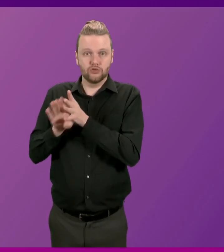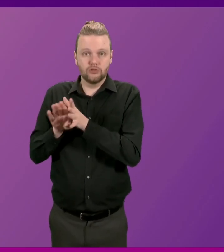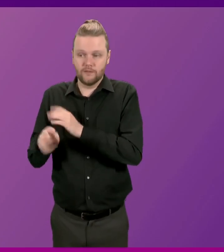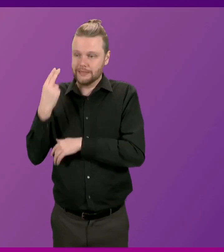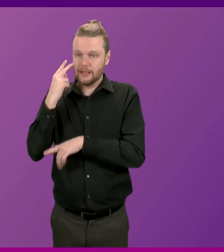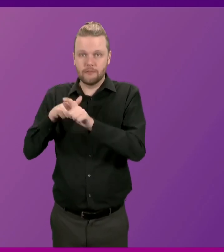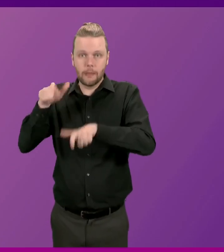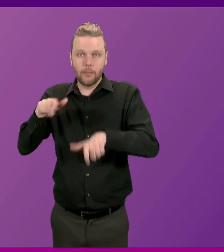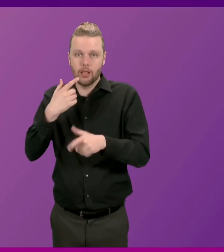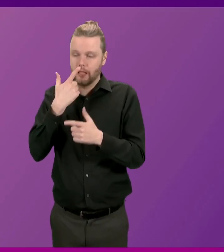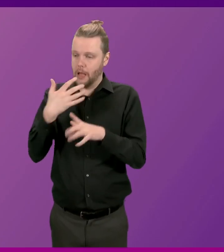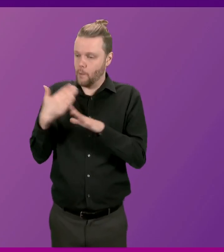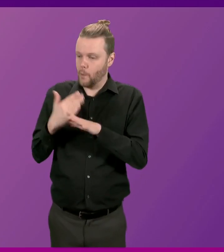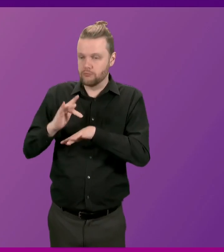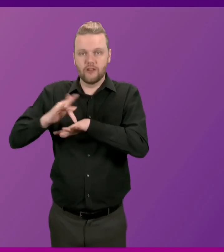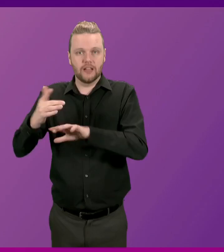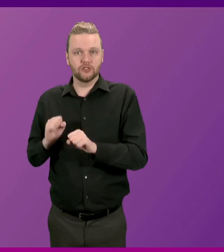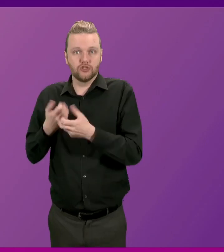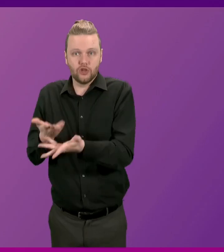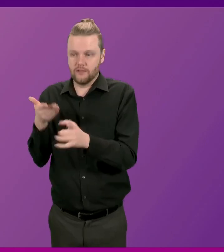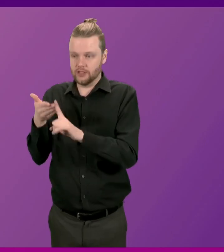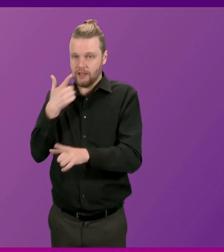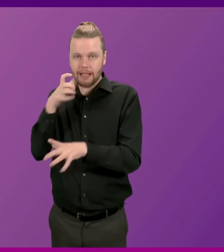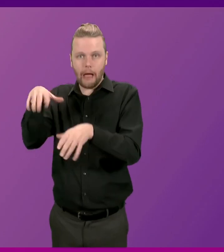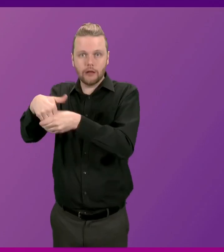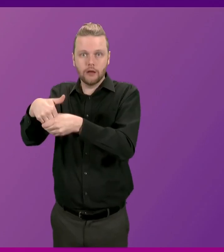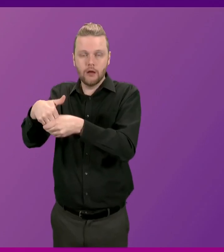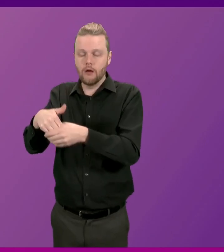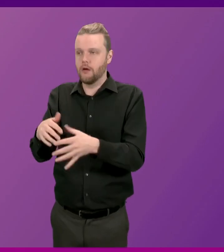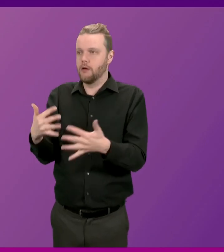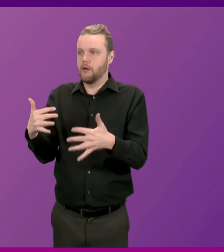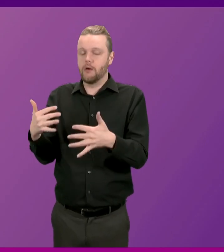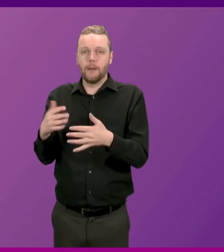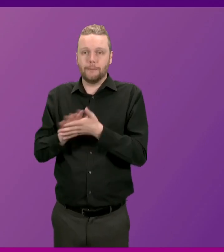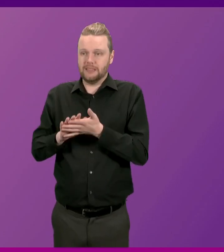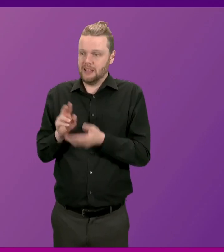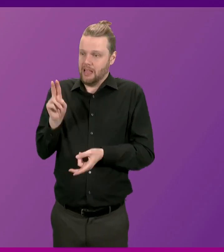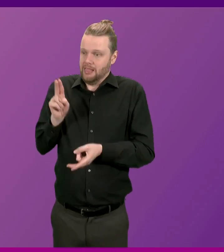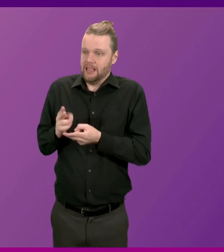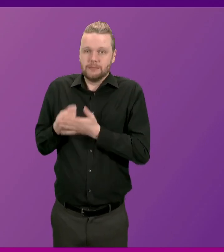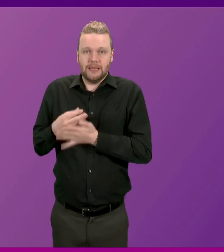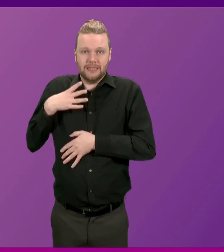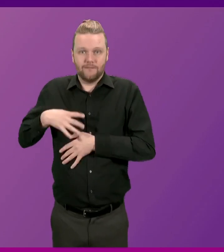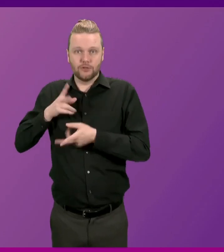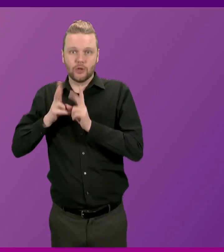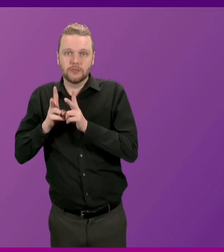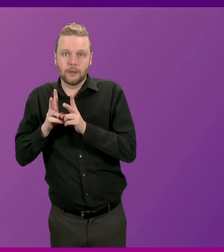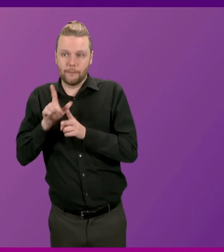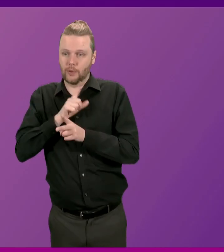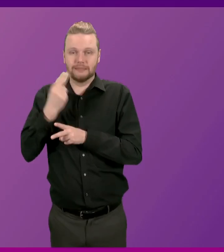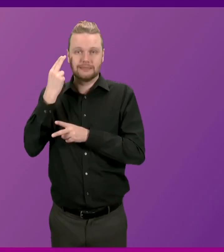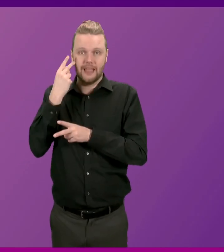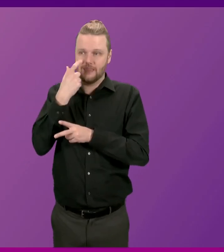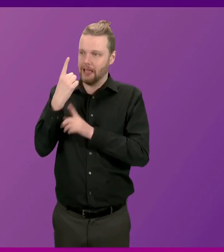deaf people to work in professional services directly, would actually mean there'll be less money needed for interpreting services because deaf people could go direct